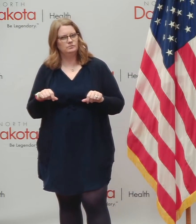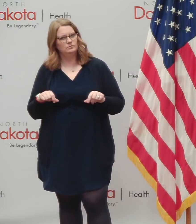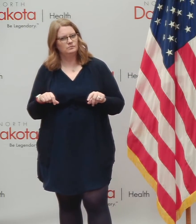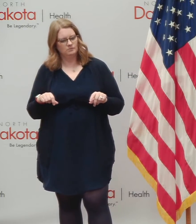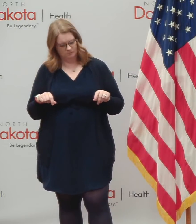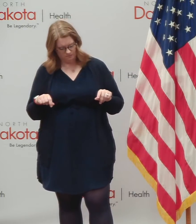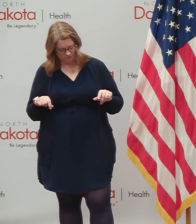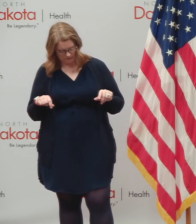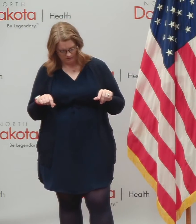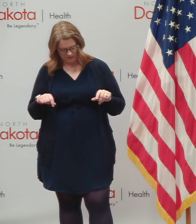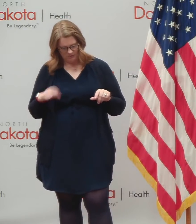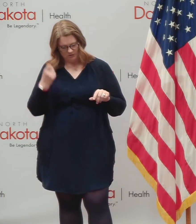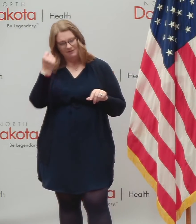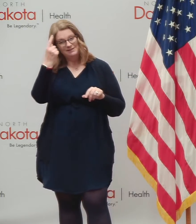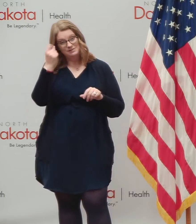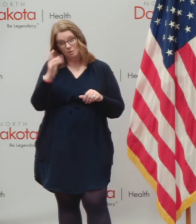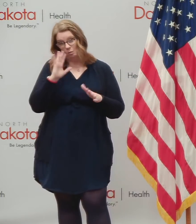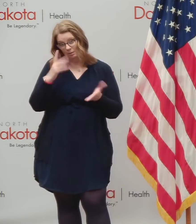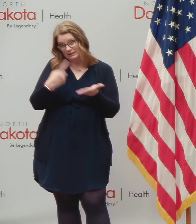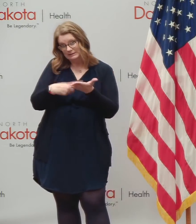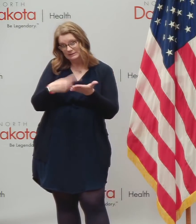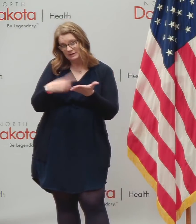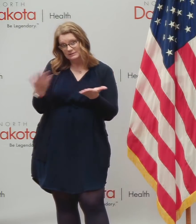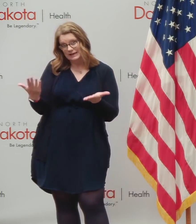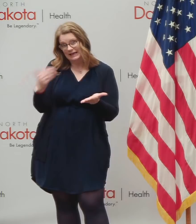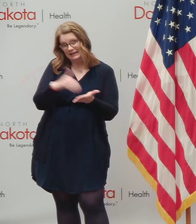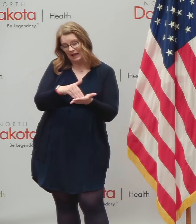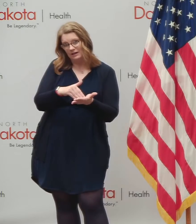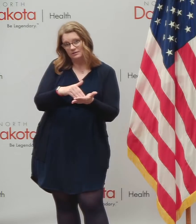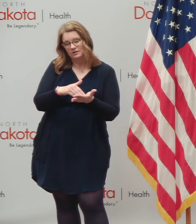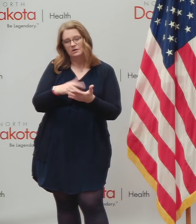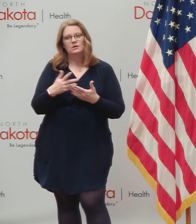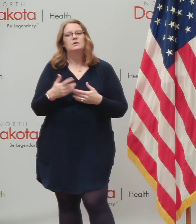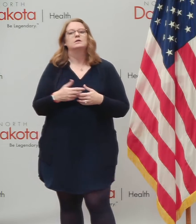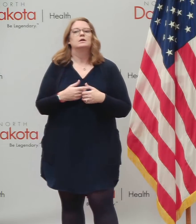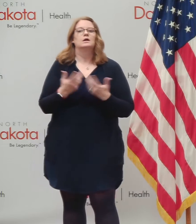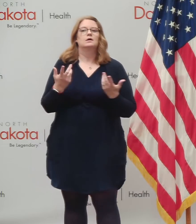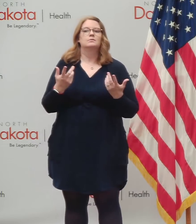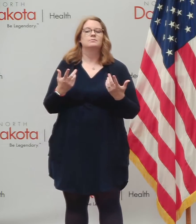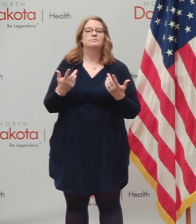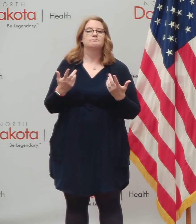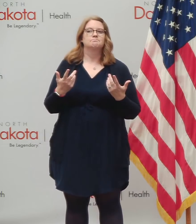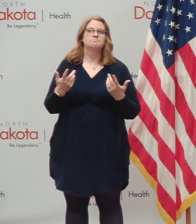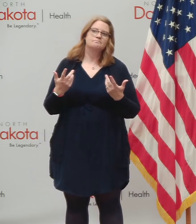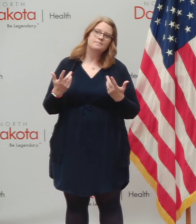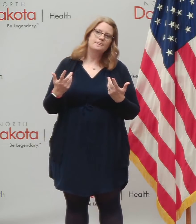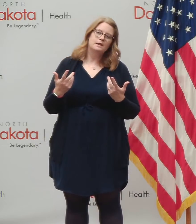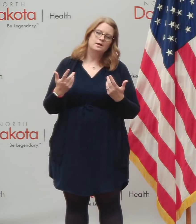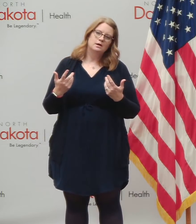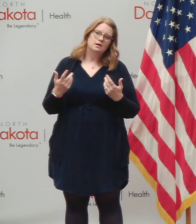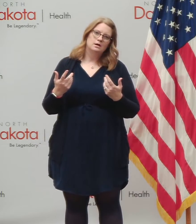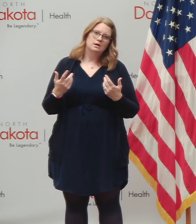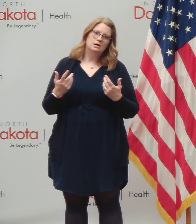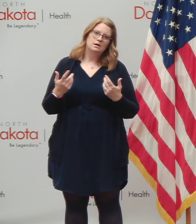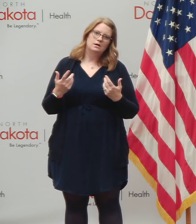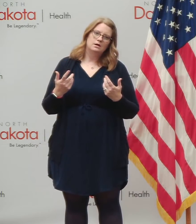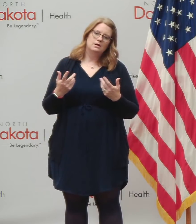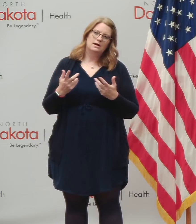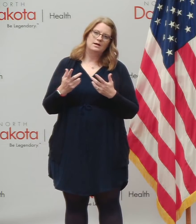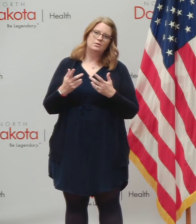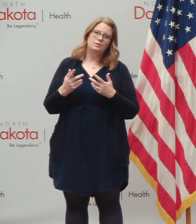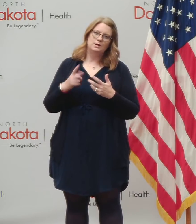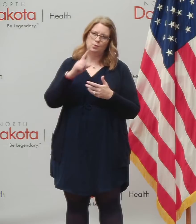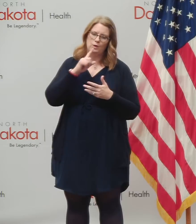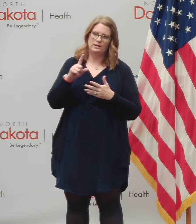to be discussed again. By the legislatures, how do we set ourselves up? How do we create a role where you